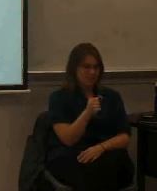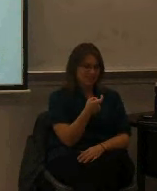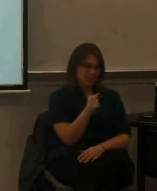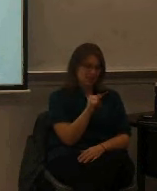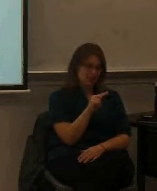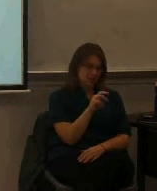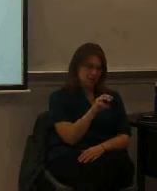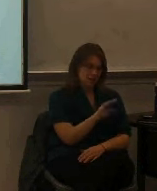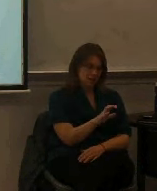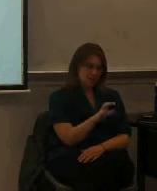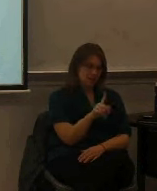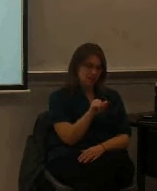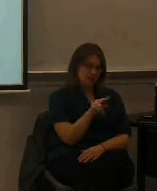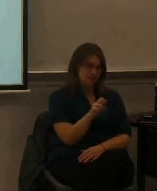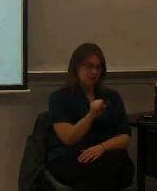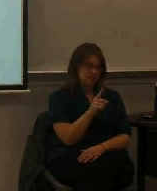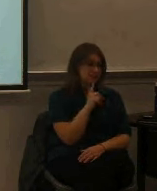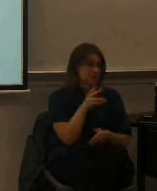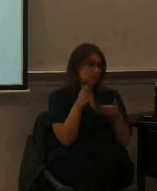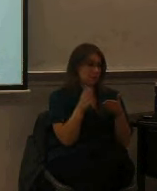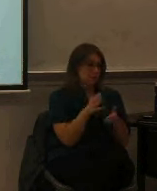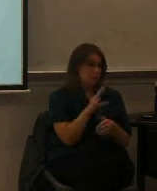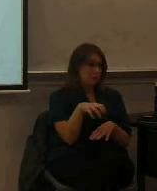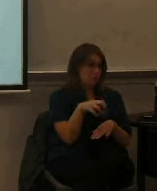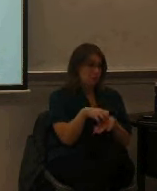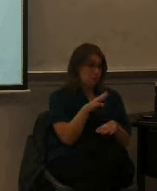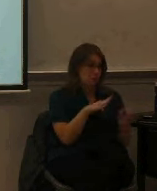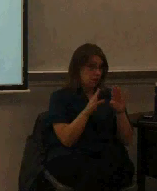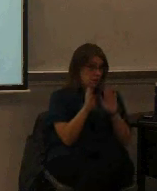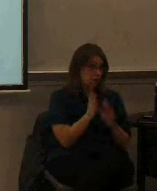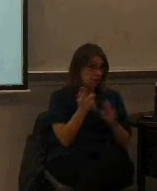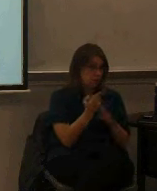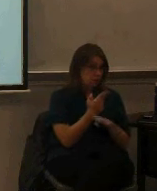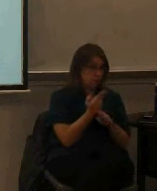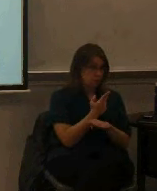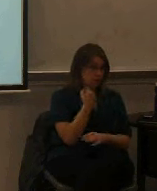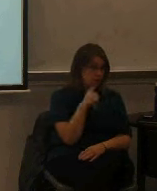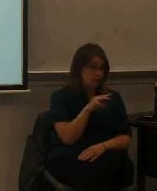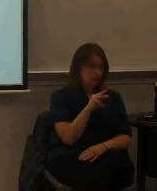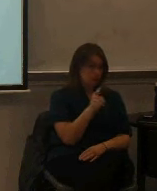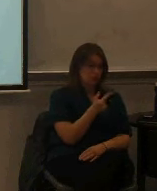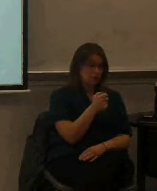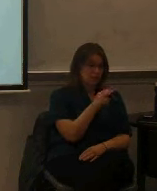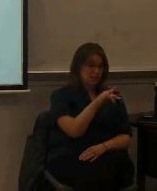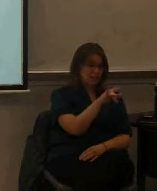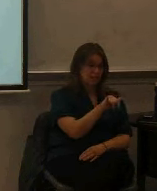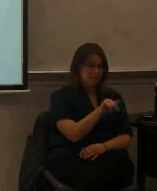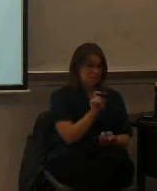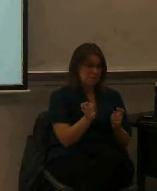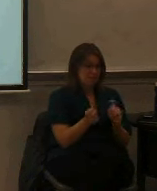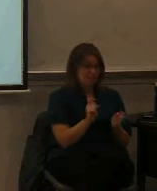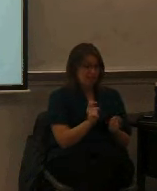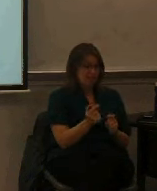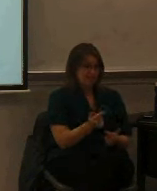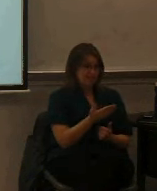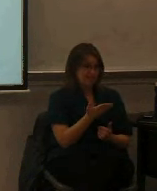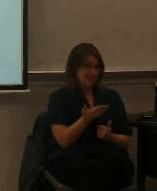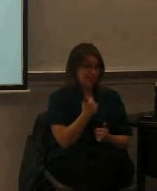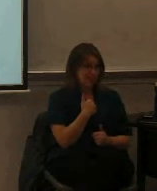way. And it's actually a method that molecular biologists use to genetically modify organisms. They'll have a defective virus